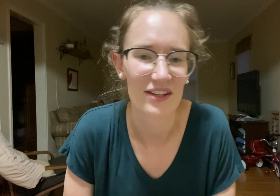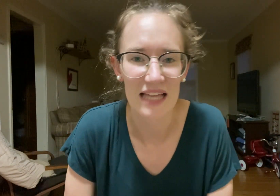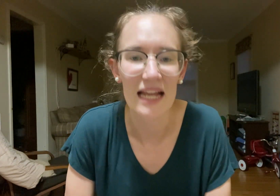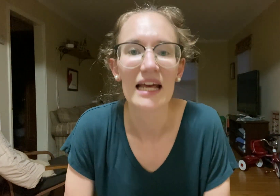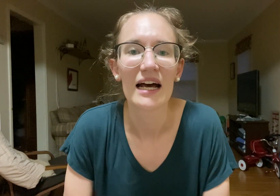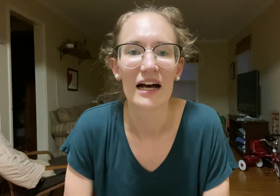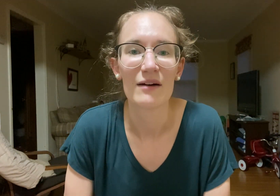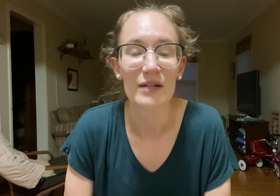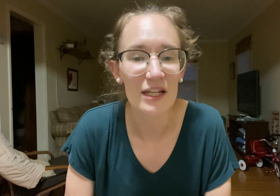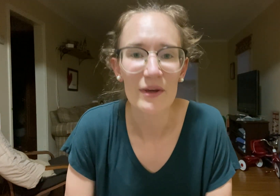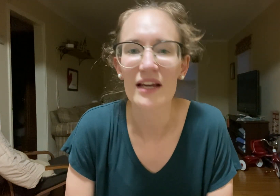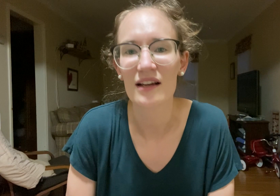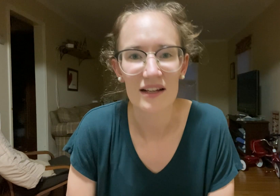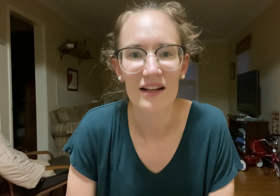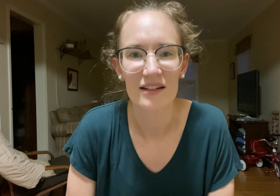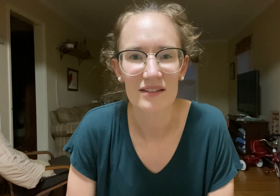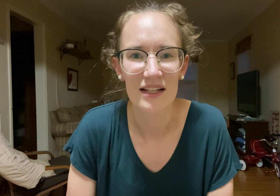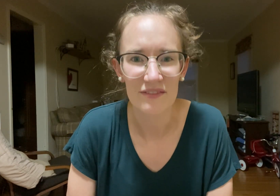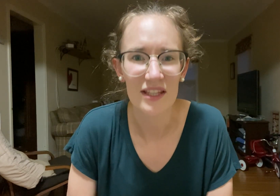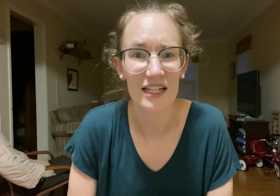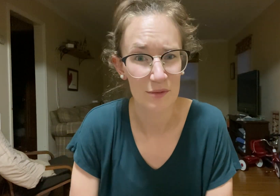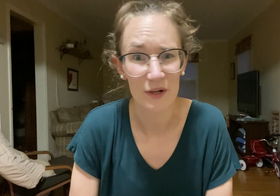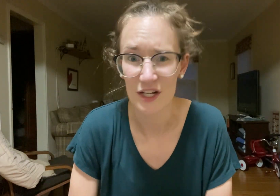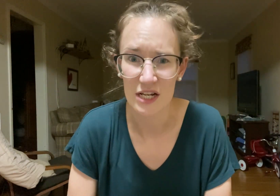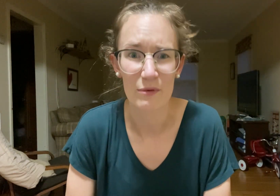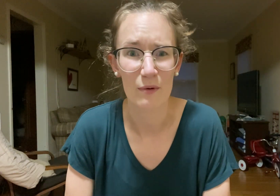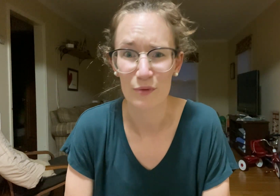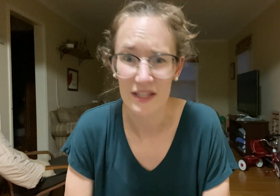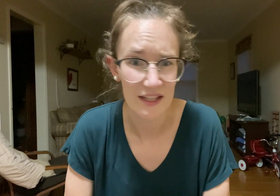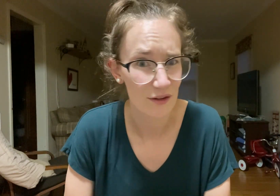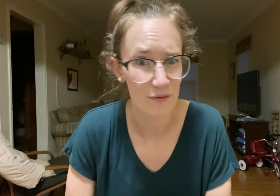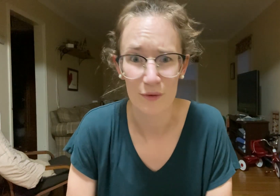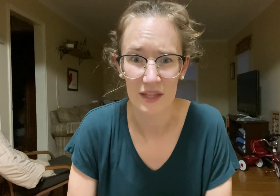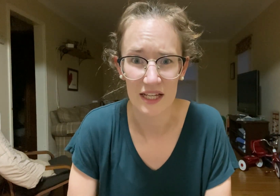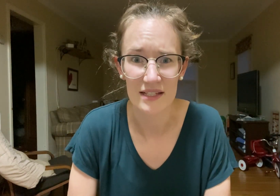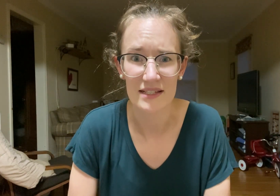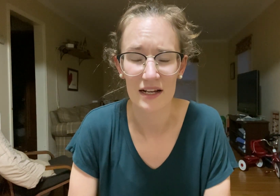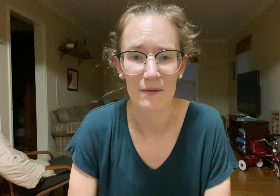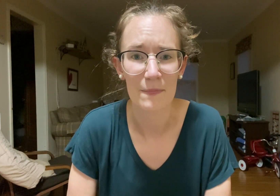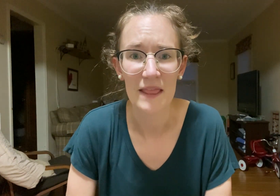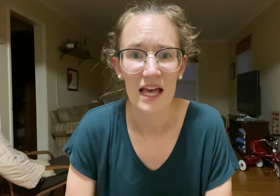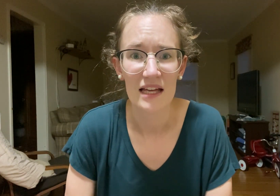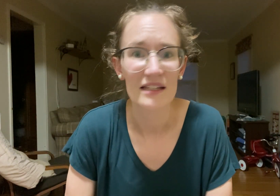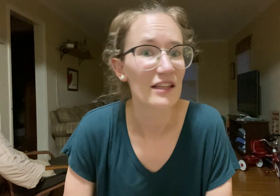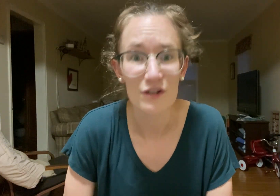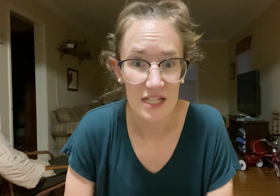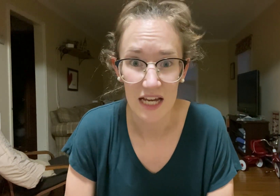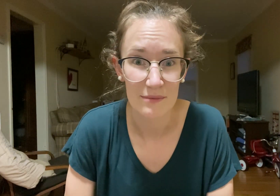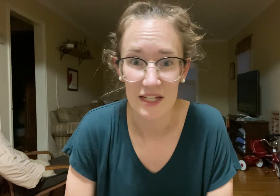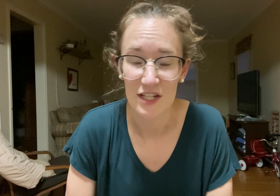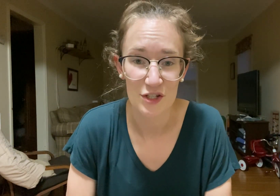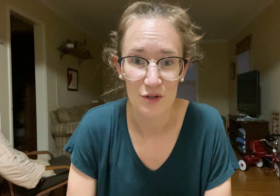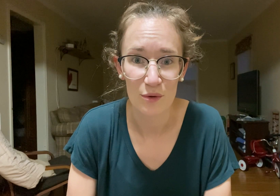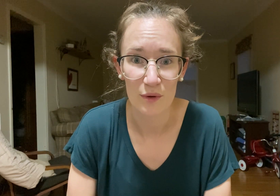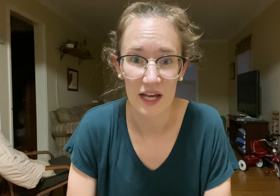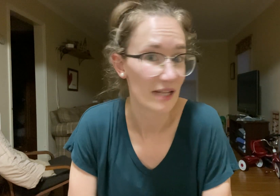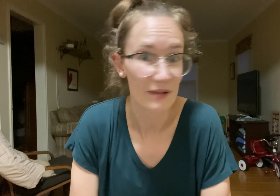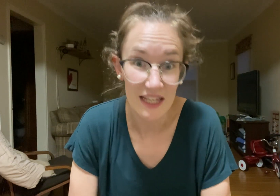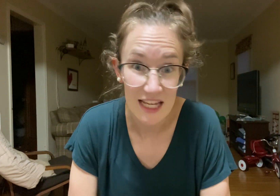that. But anyway, I feel like I did a pretty good job about breathing through things. Neither time did I do any